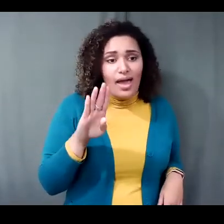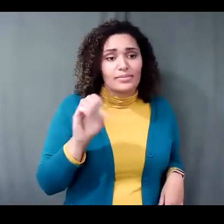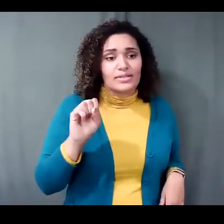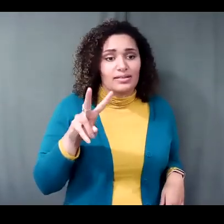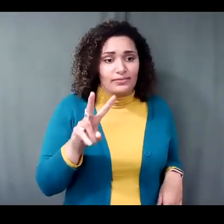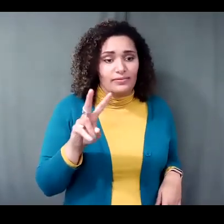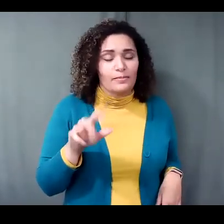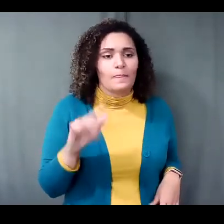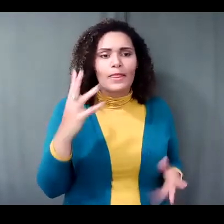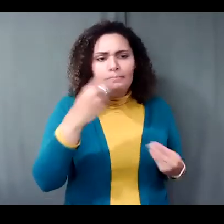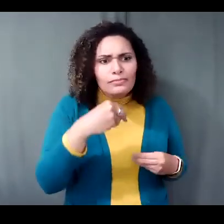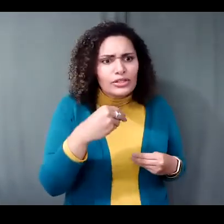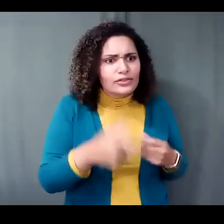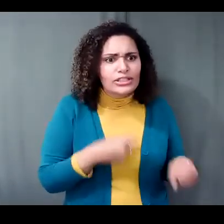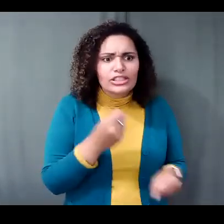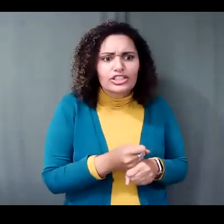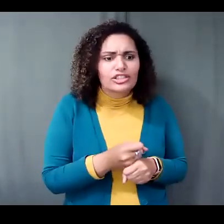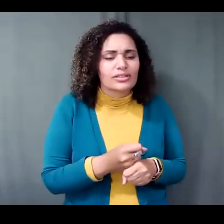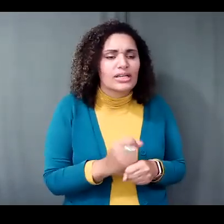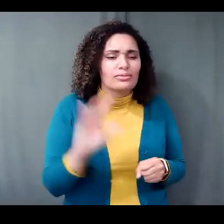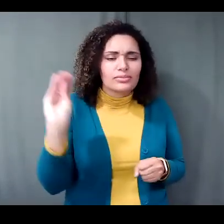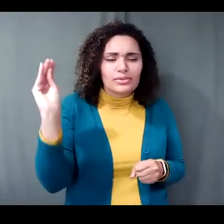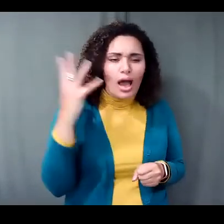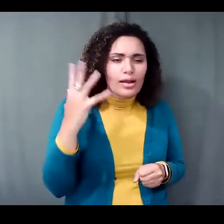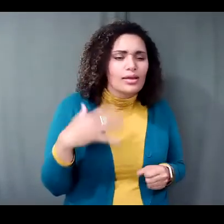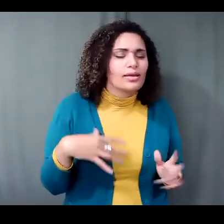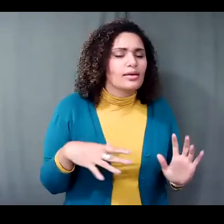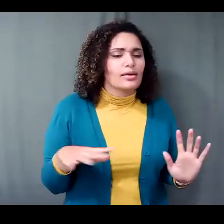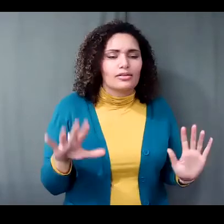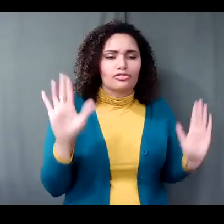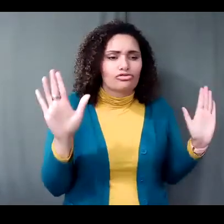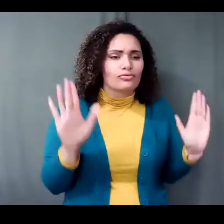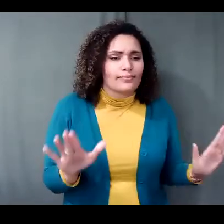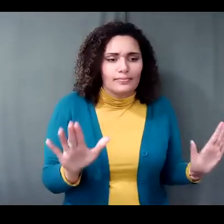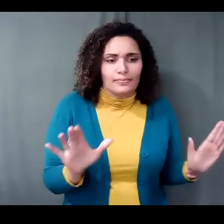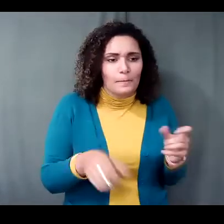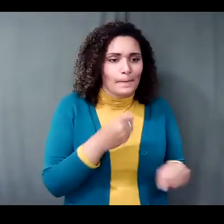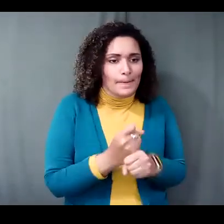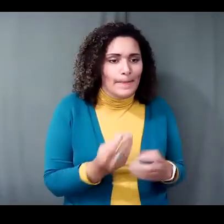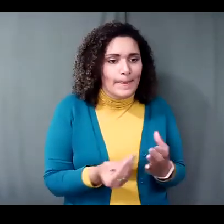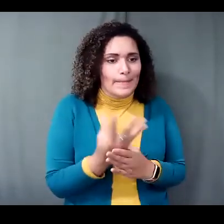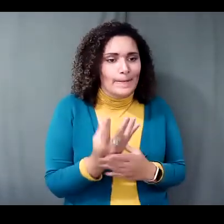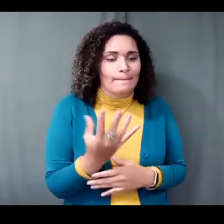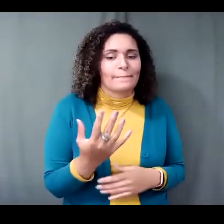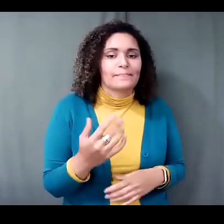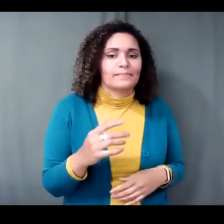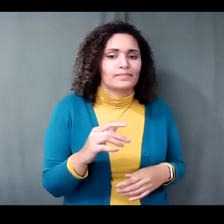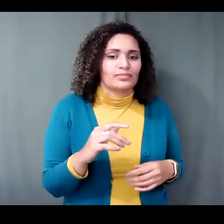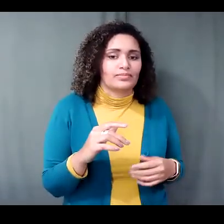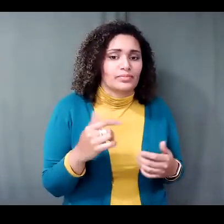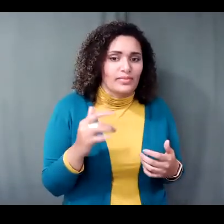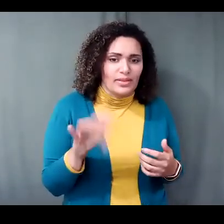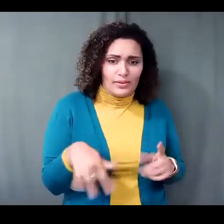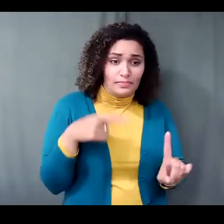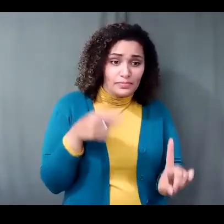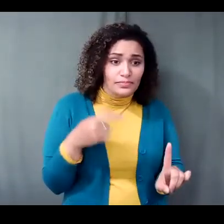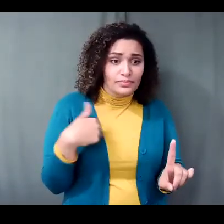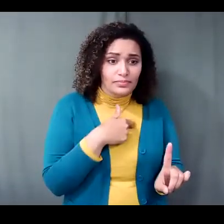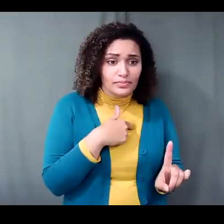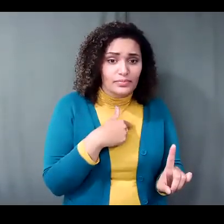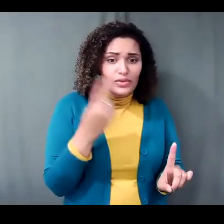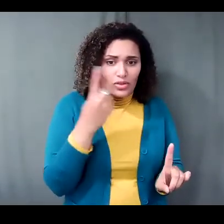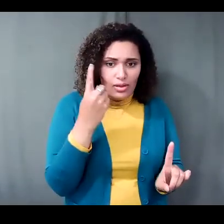beautiful year. It was sunny. It was just a really good year for growing. And at that point, we thought that